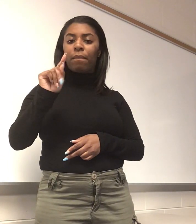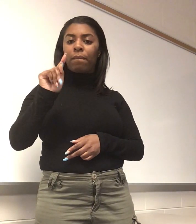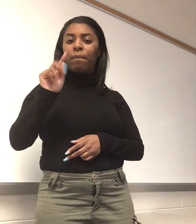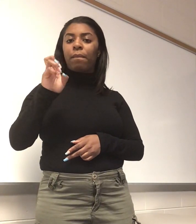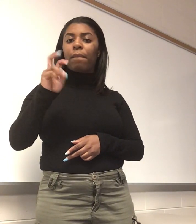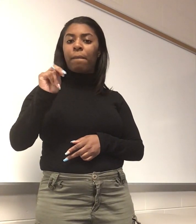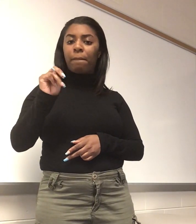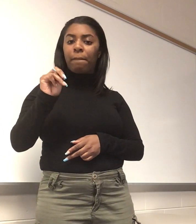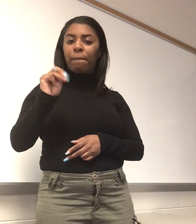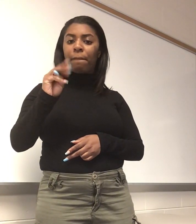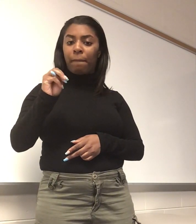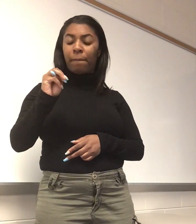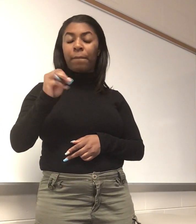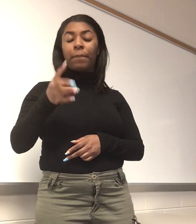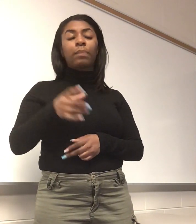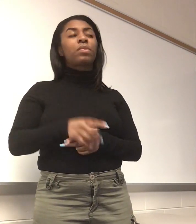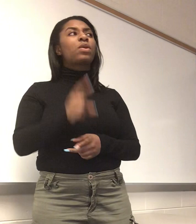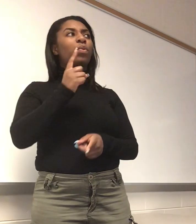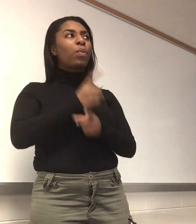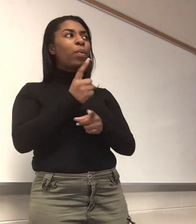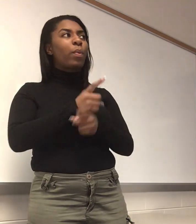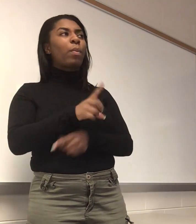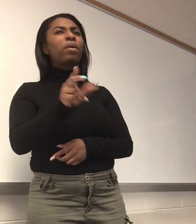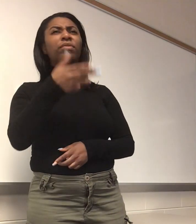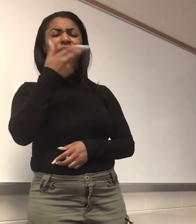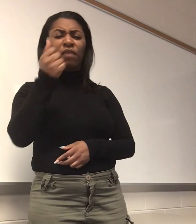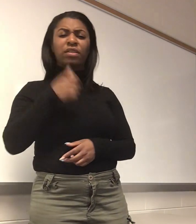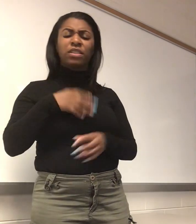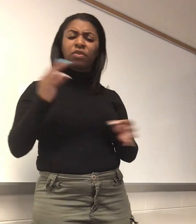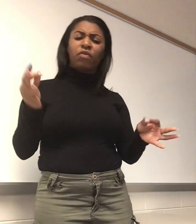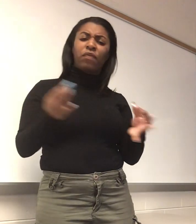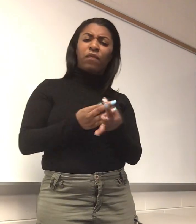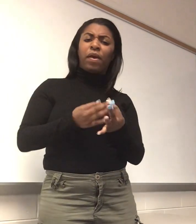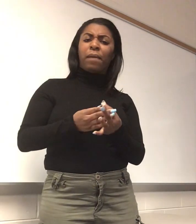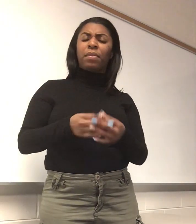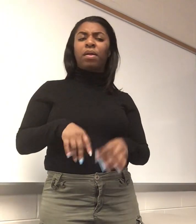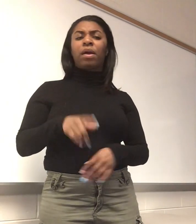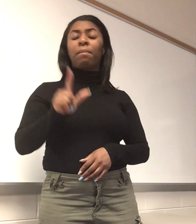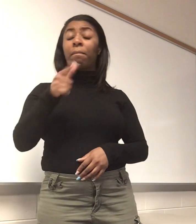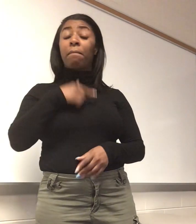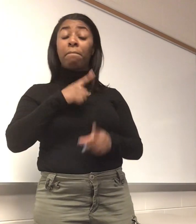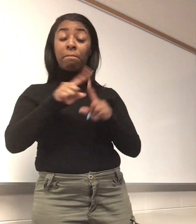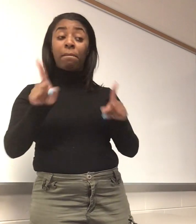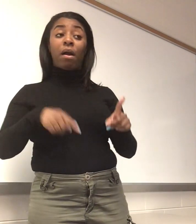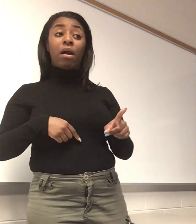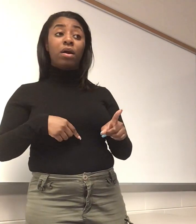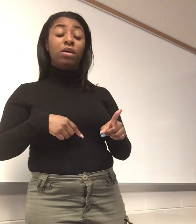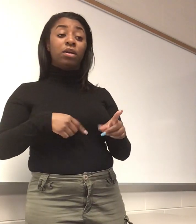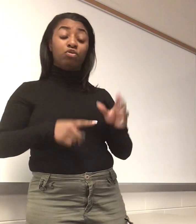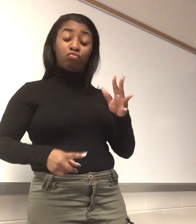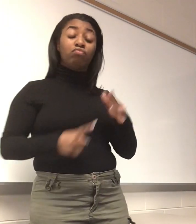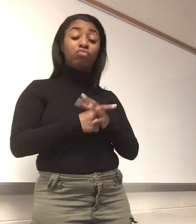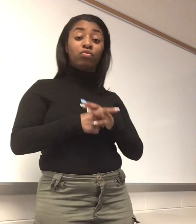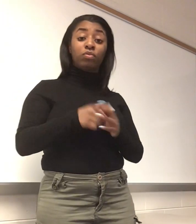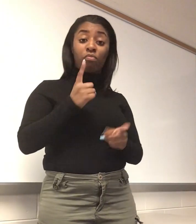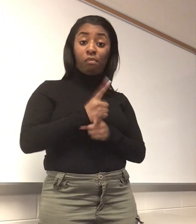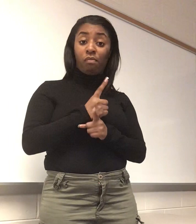he? A couple times he comes through for Harry and the friends. Yeah, good. Okay. What's another one? Yes, Alora? I was